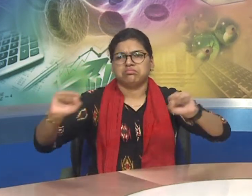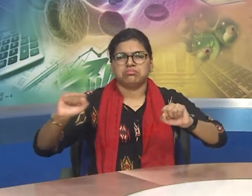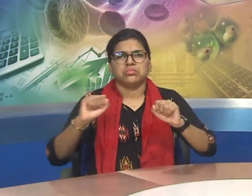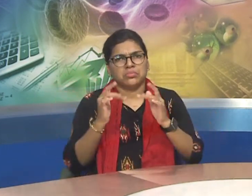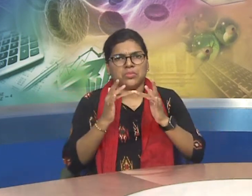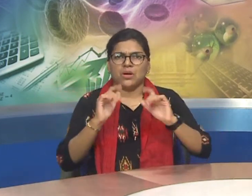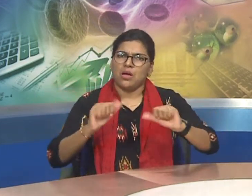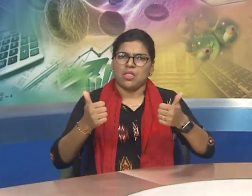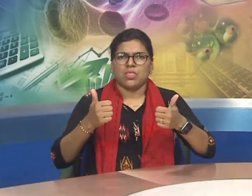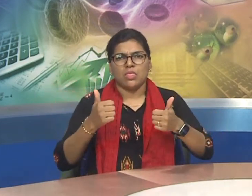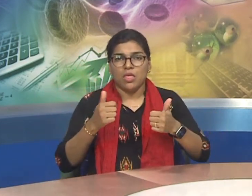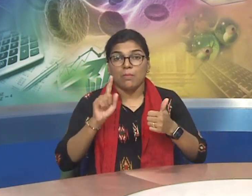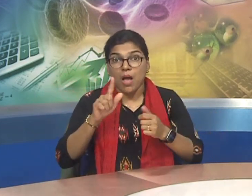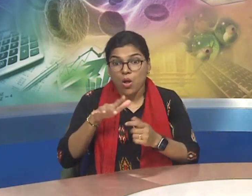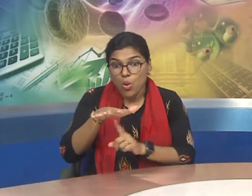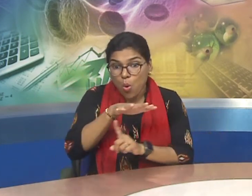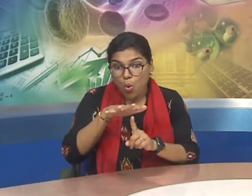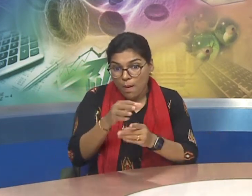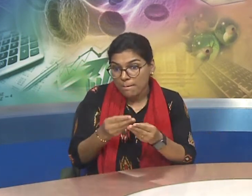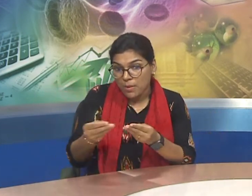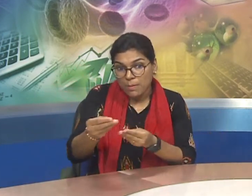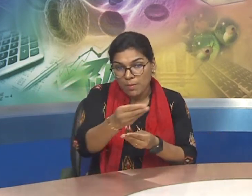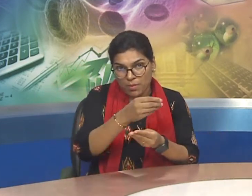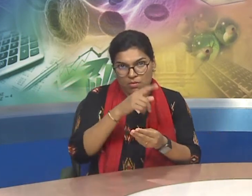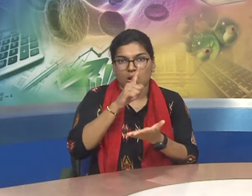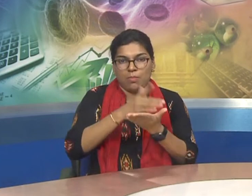account, and third is cataloging.